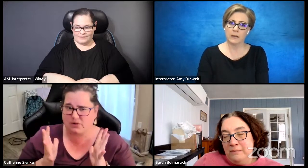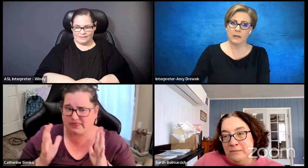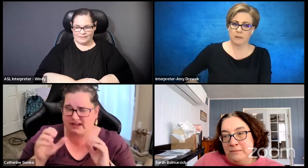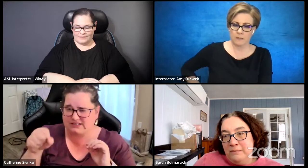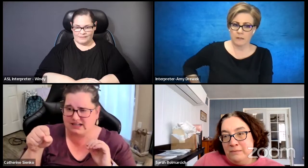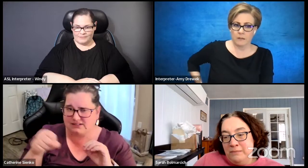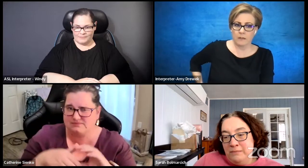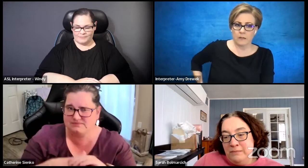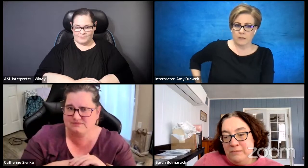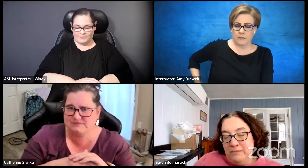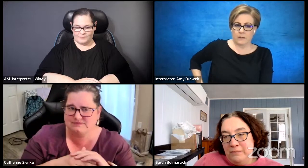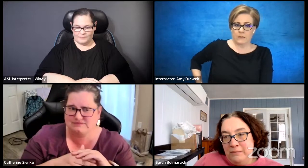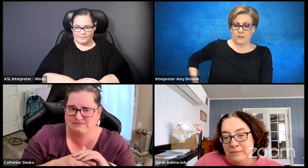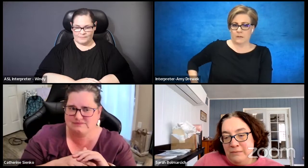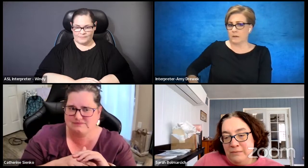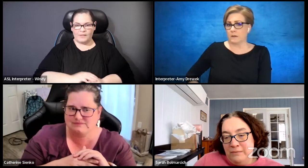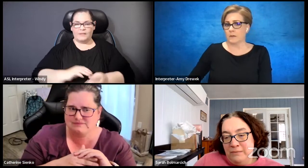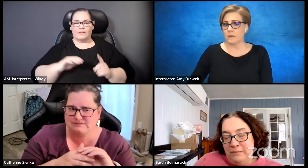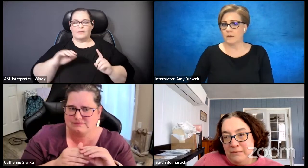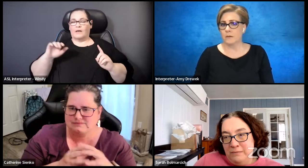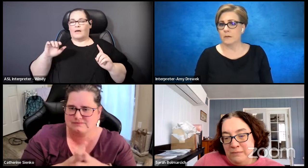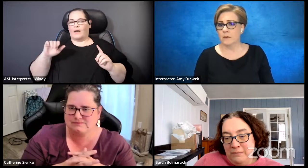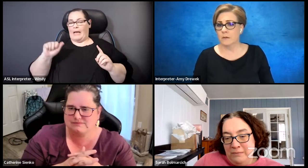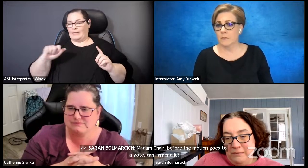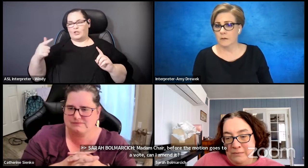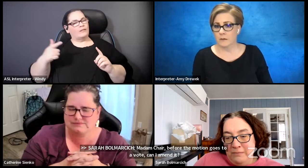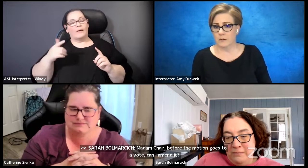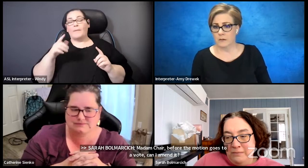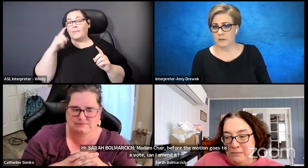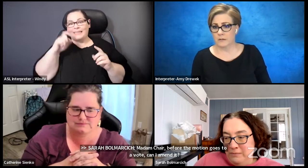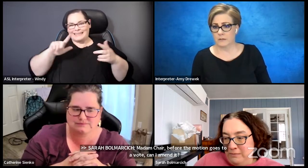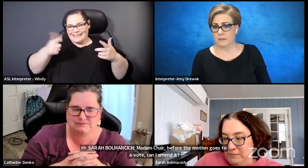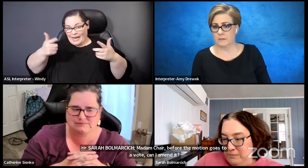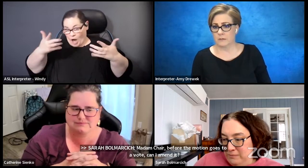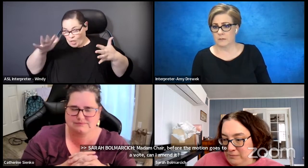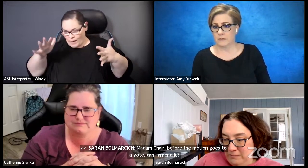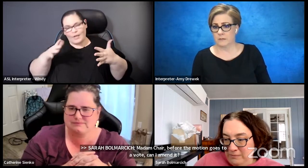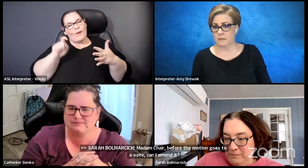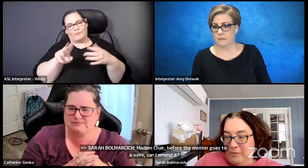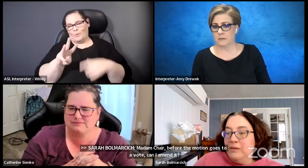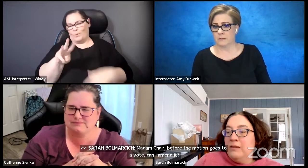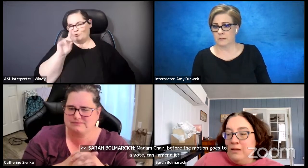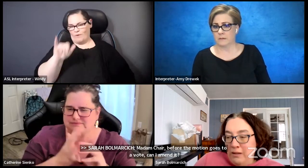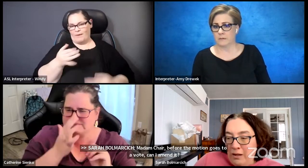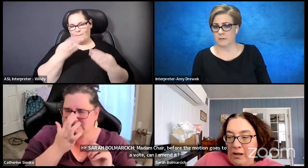I believe Yes, that since it's been seconded, you have to withdraw it and make a new motion.